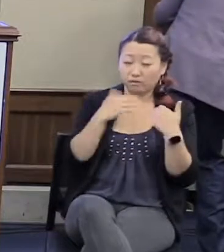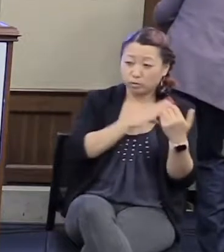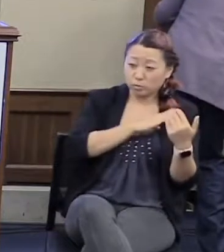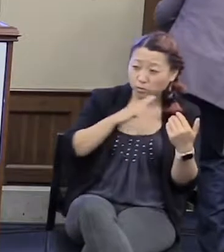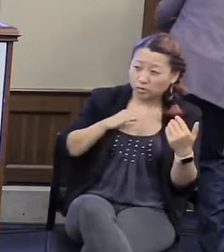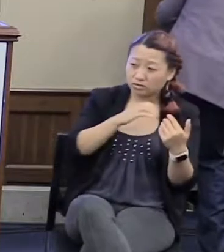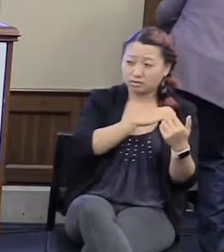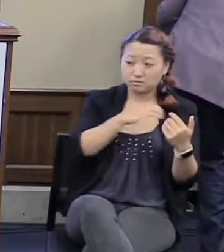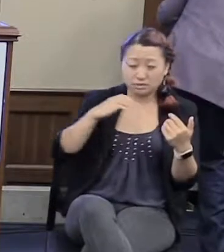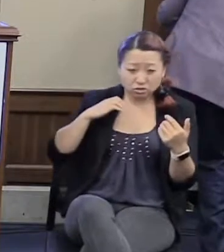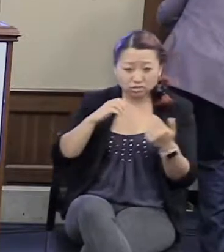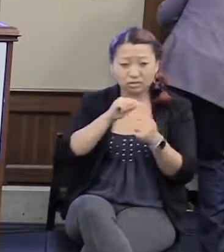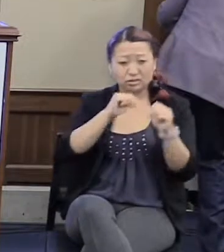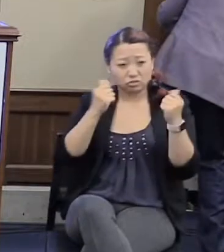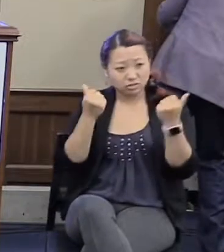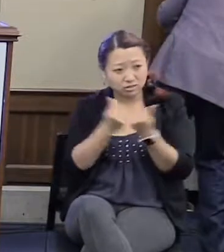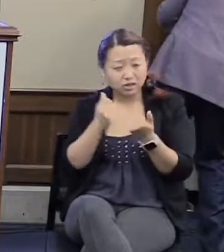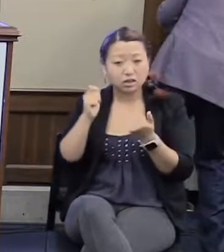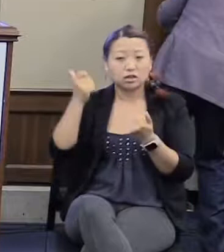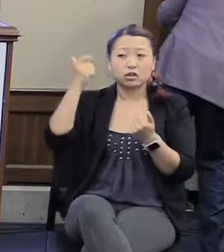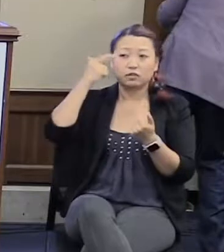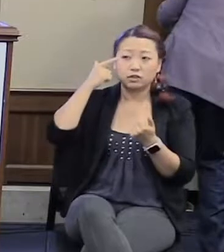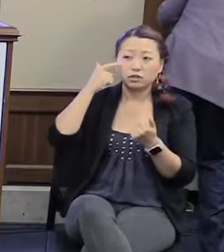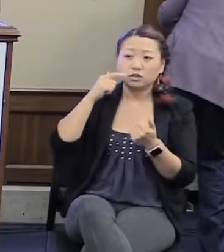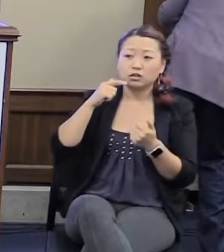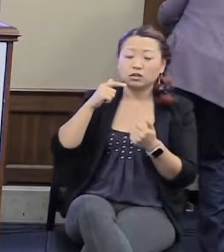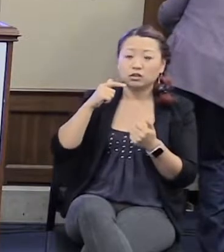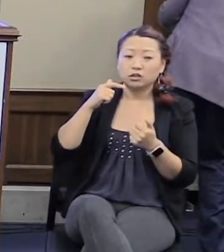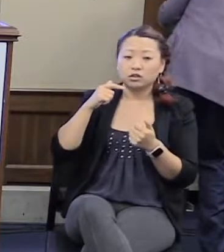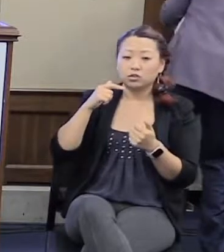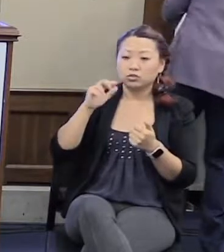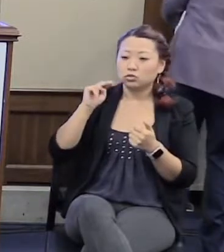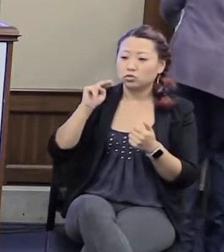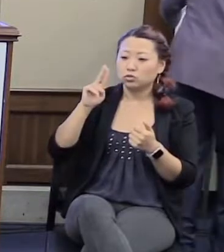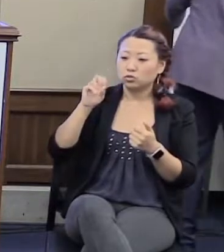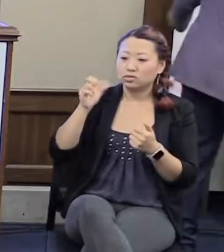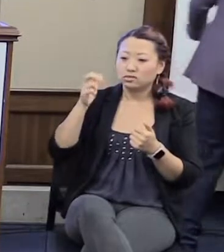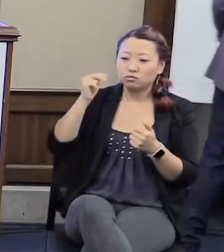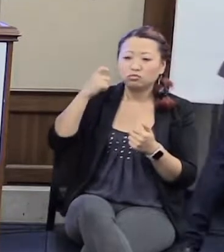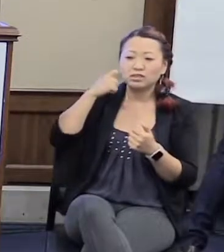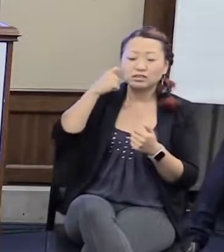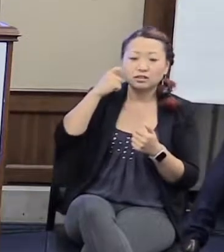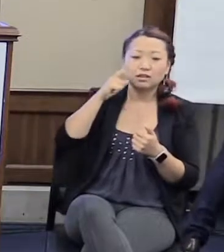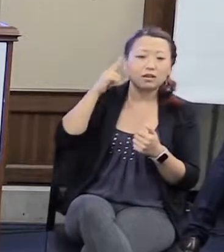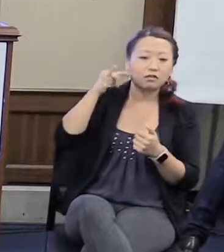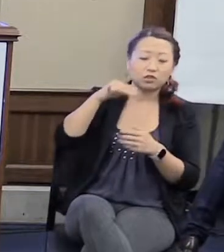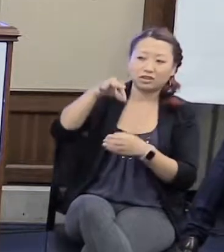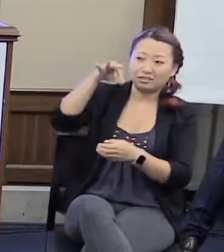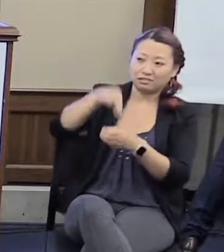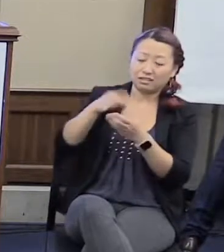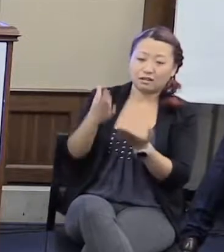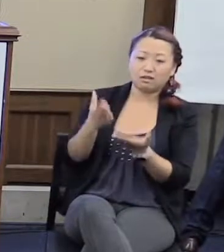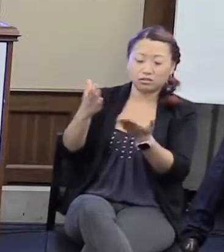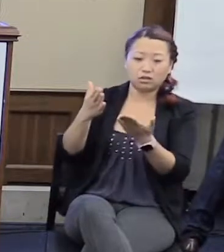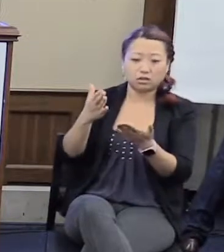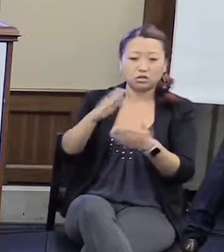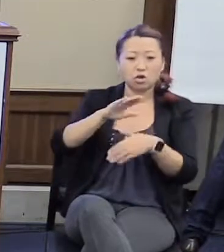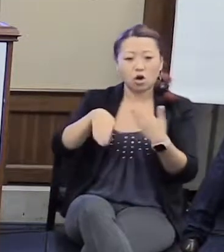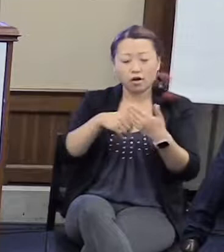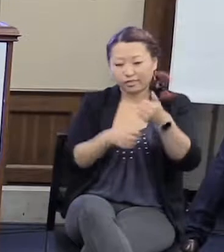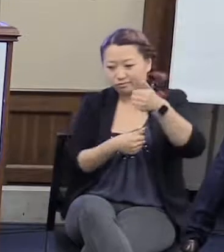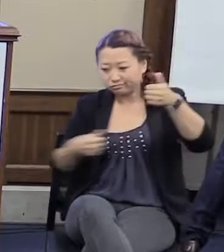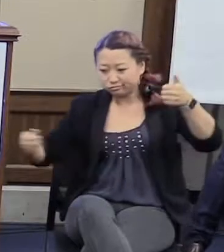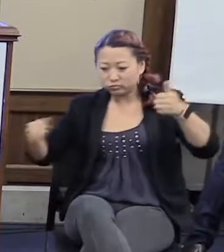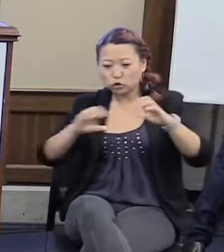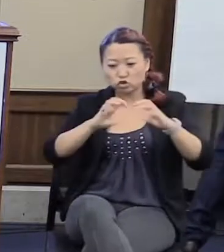there's agencies. Actually, Governor Gavin Newsom, when he just got elected in California, put out a call to all of the constituent groups which had been